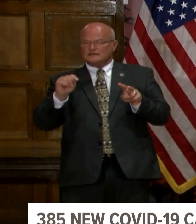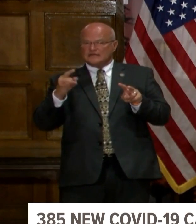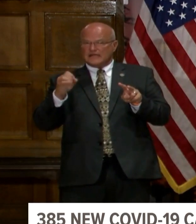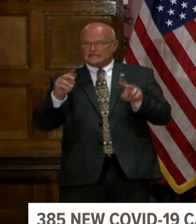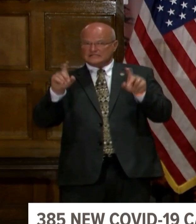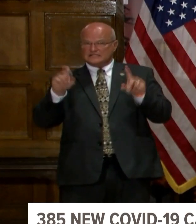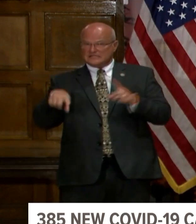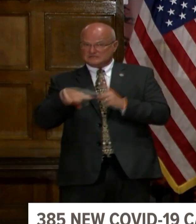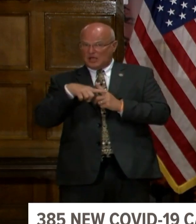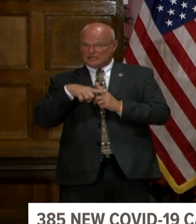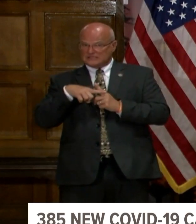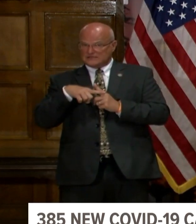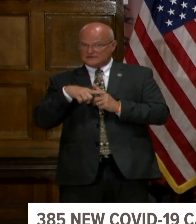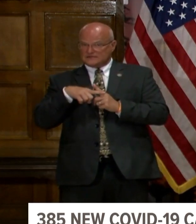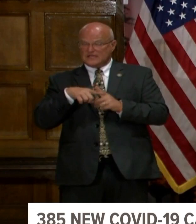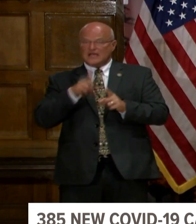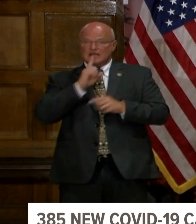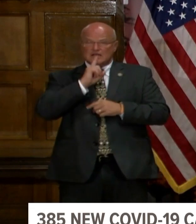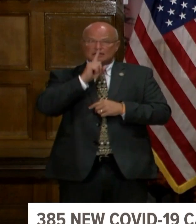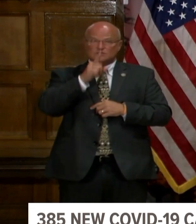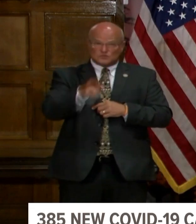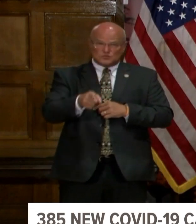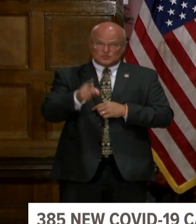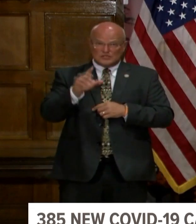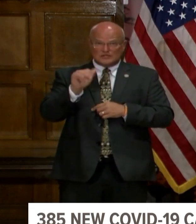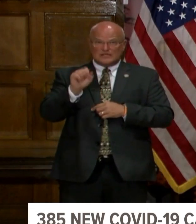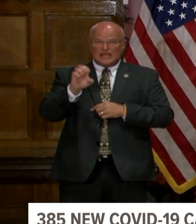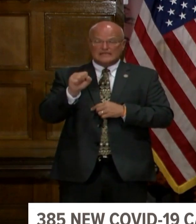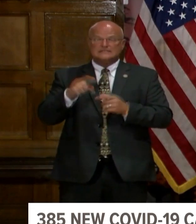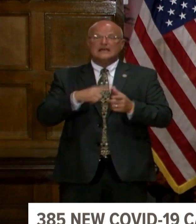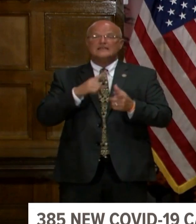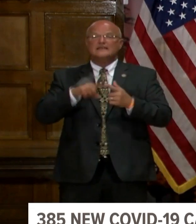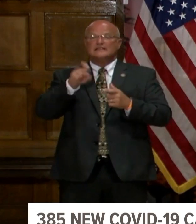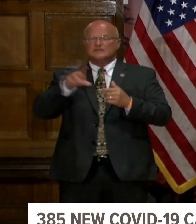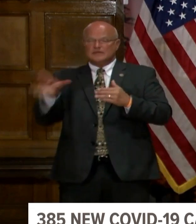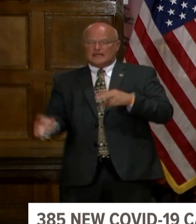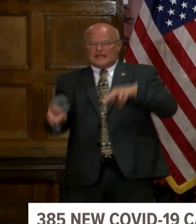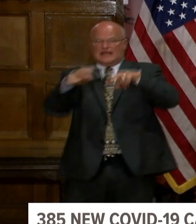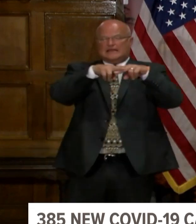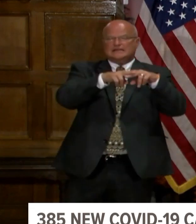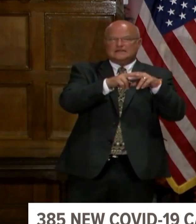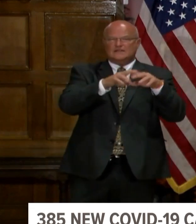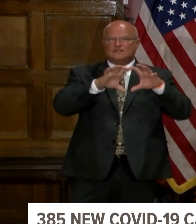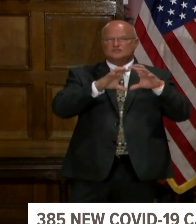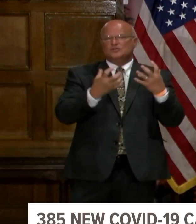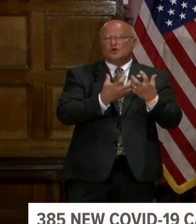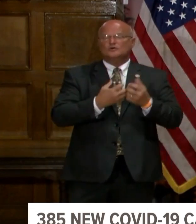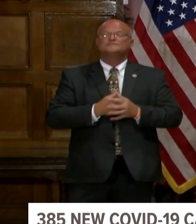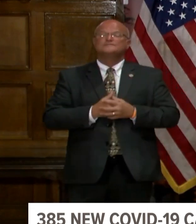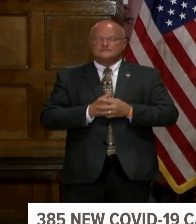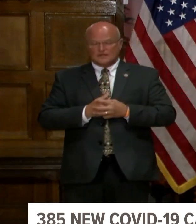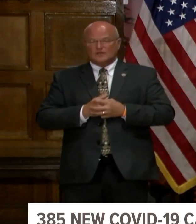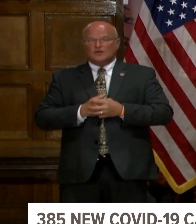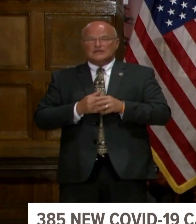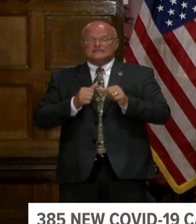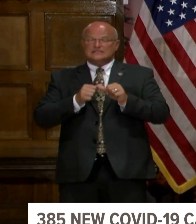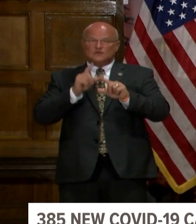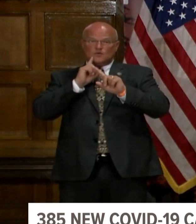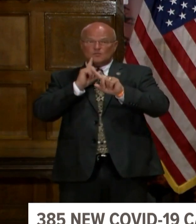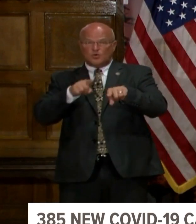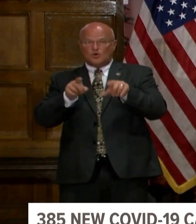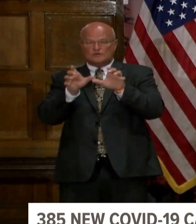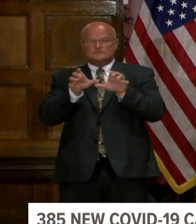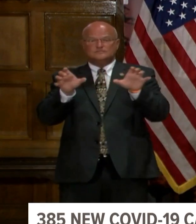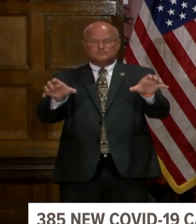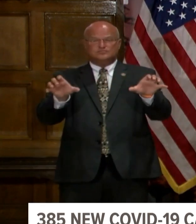test positives as real cases, then they ought to be added into the total. Well, we'll continue to report those according